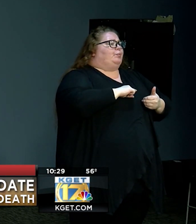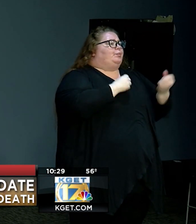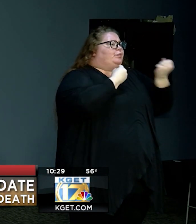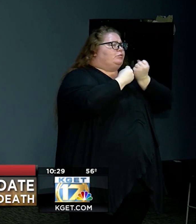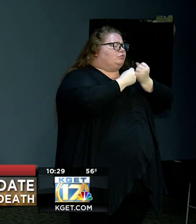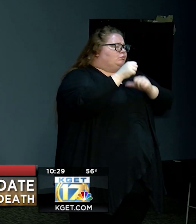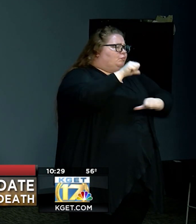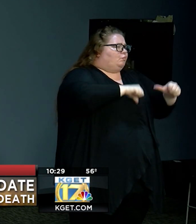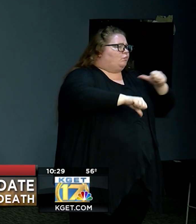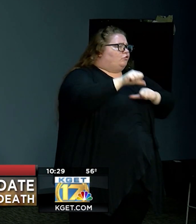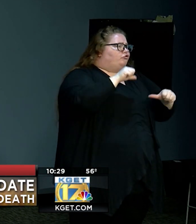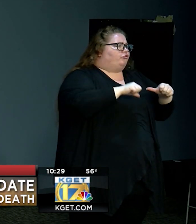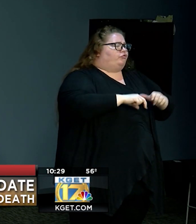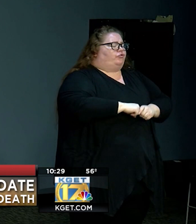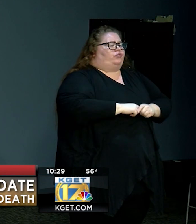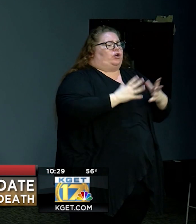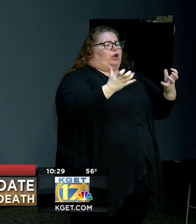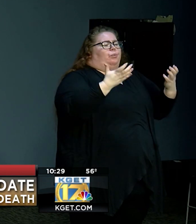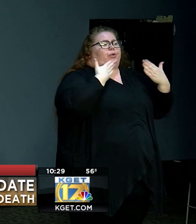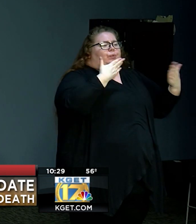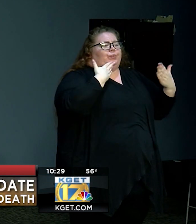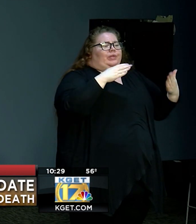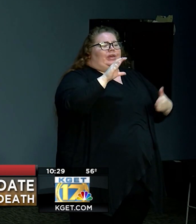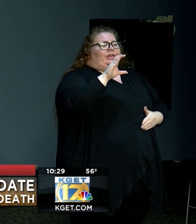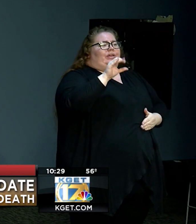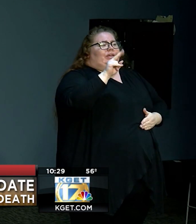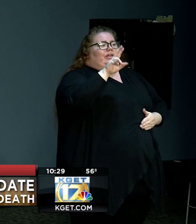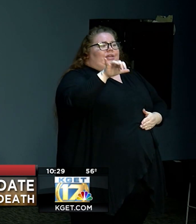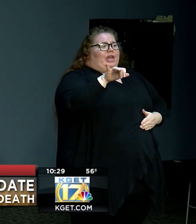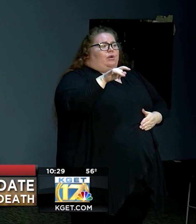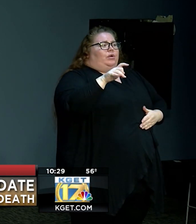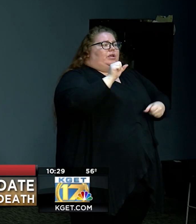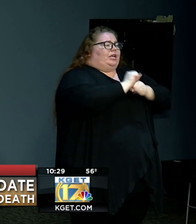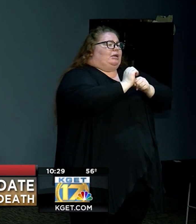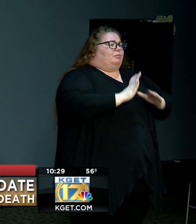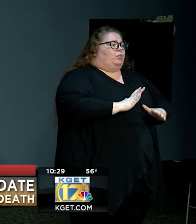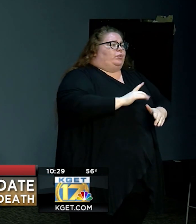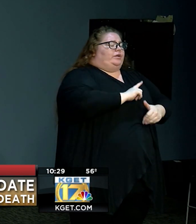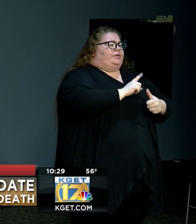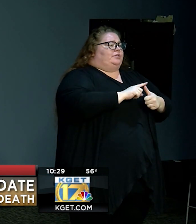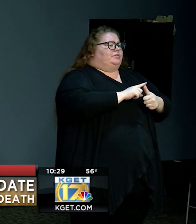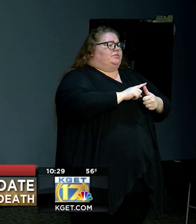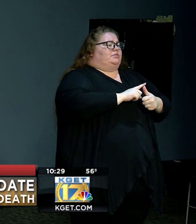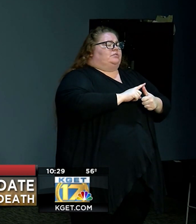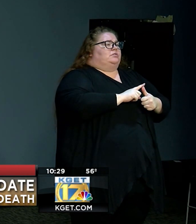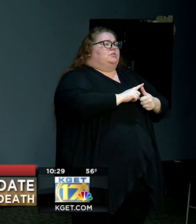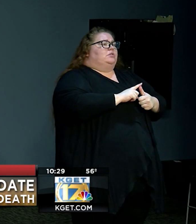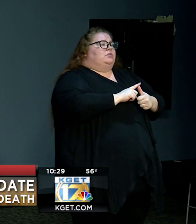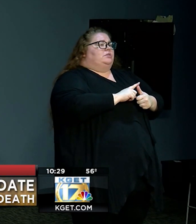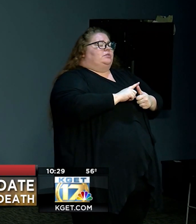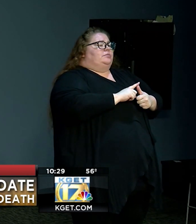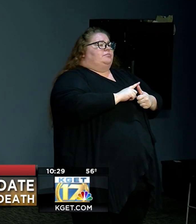want to thank county employees. Our